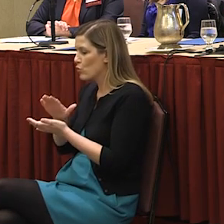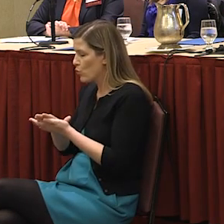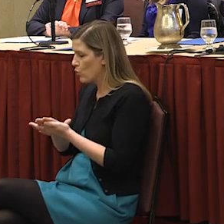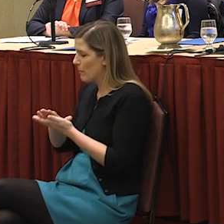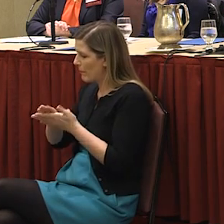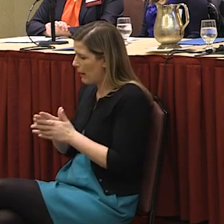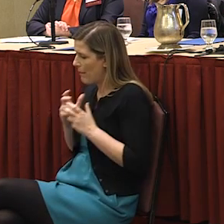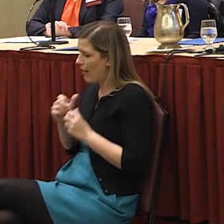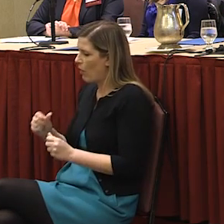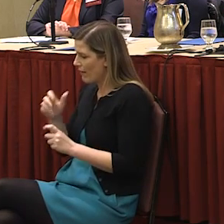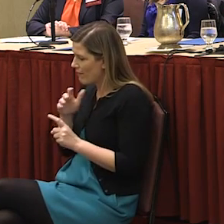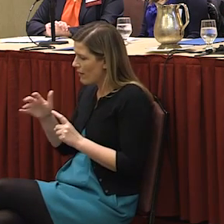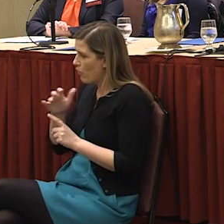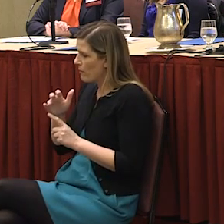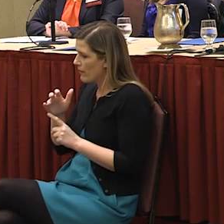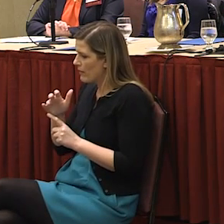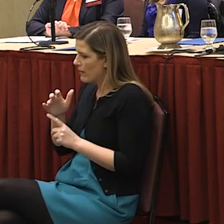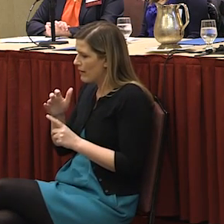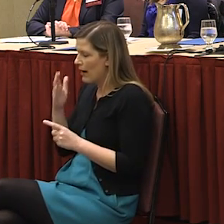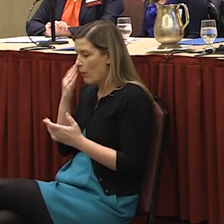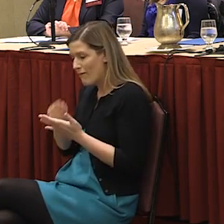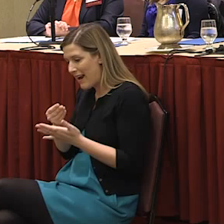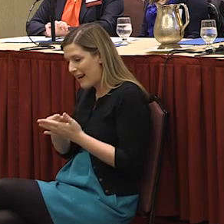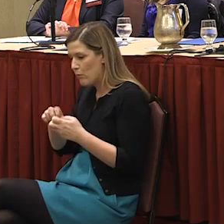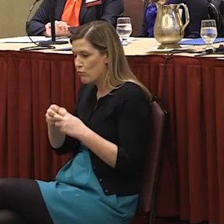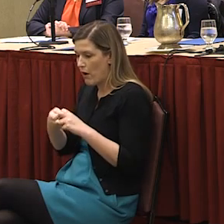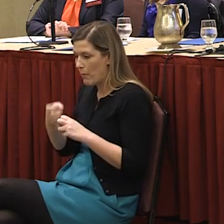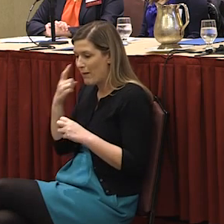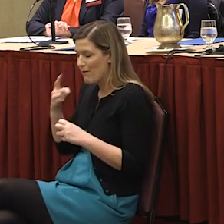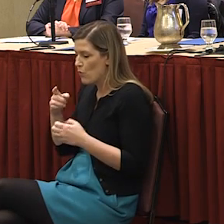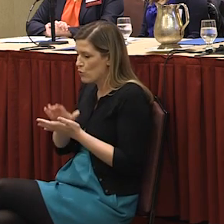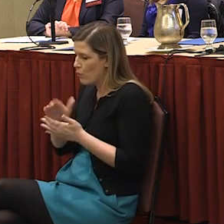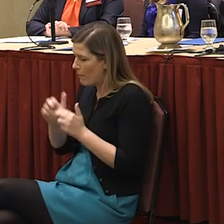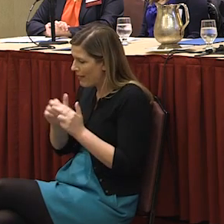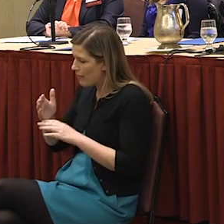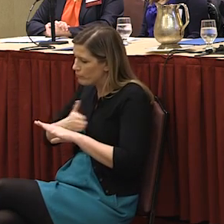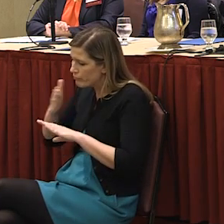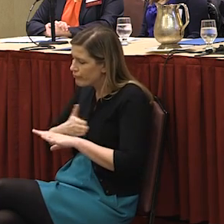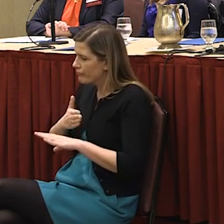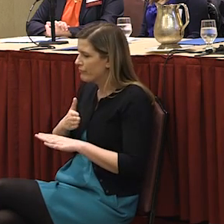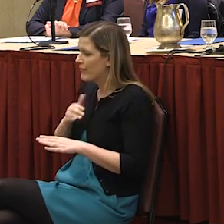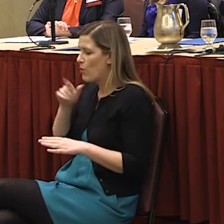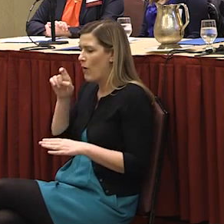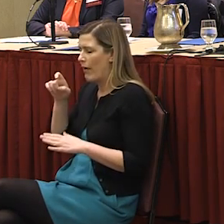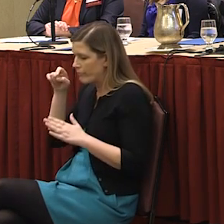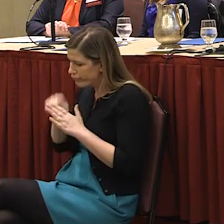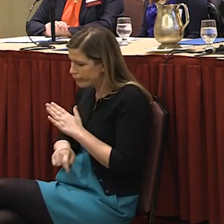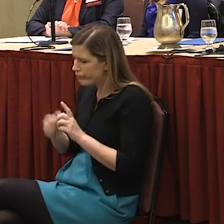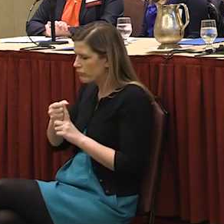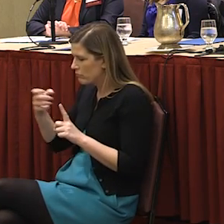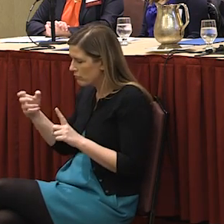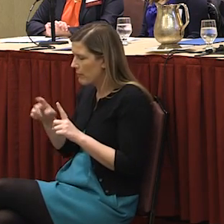healthy environments, the financing problems for necessary school facilities. I don't have to go into all of that,